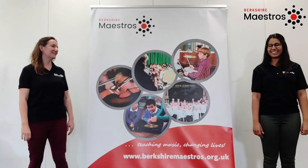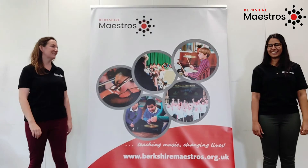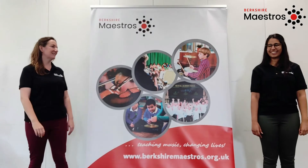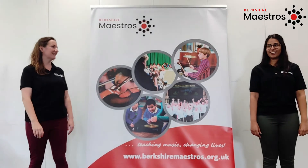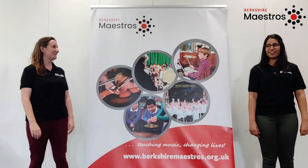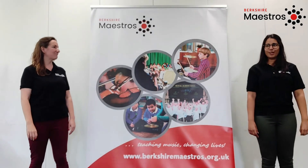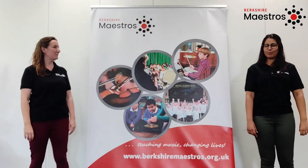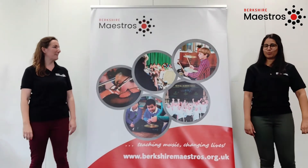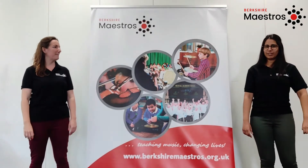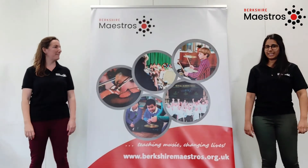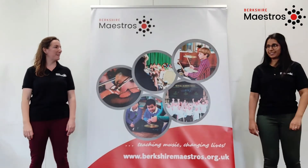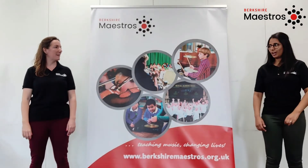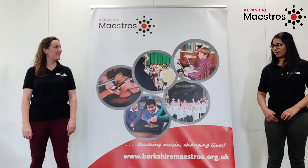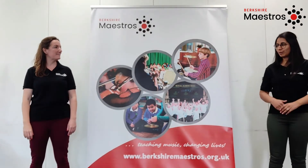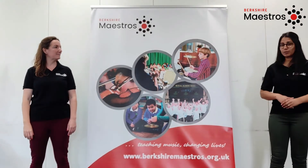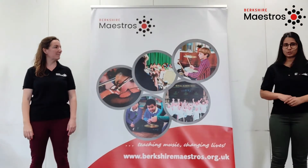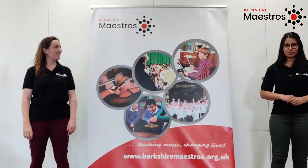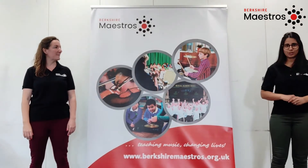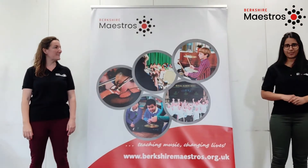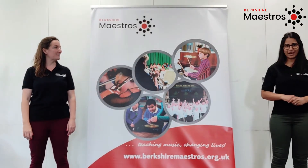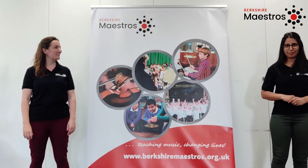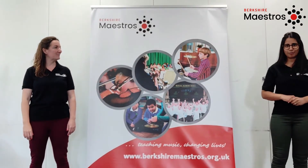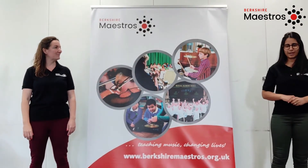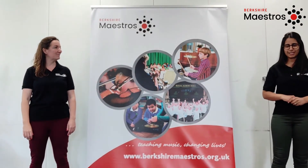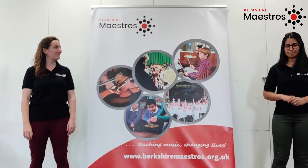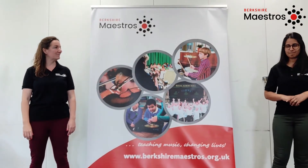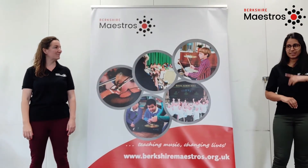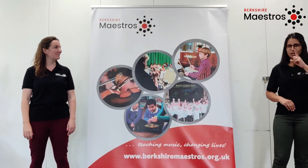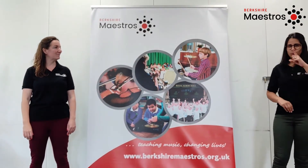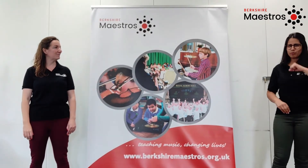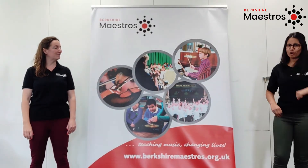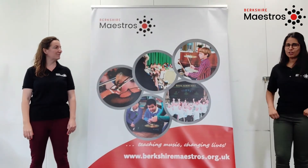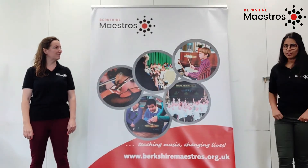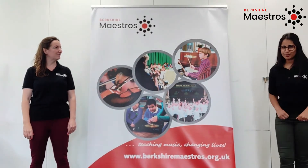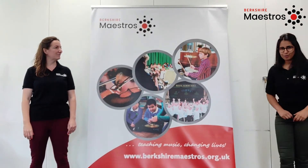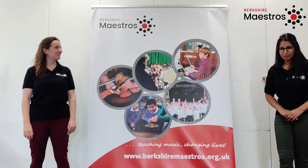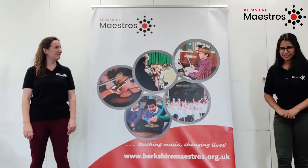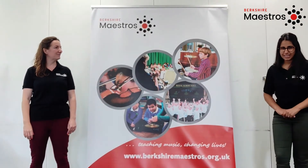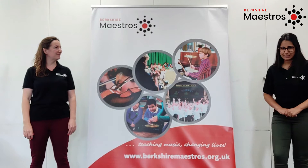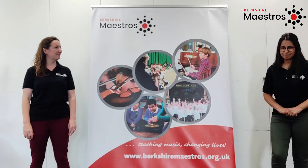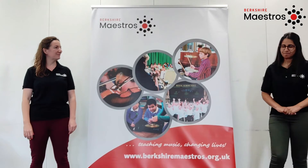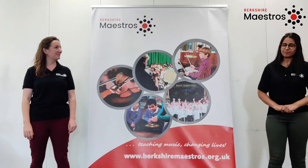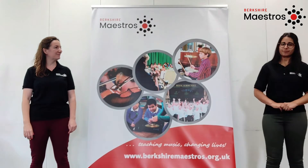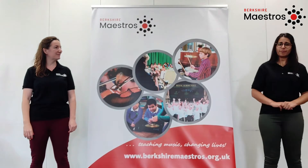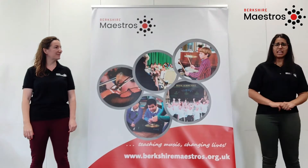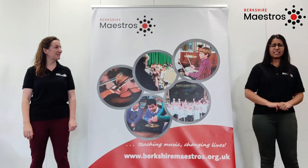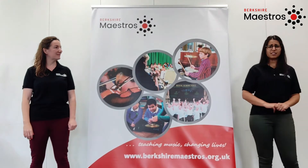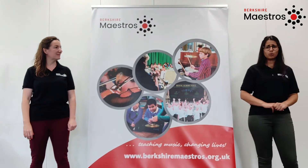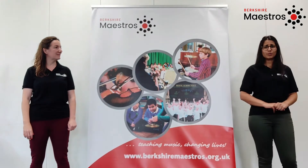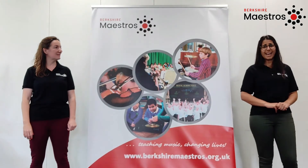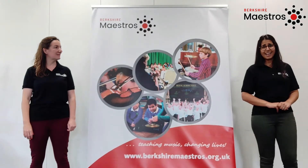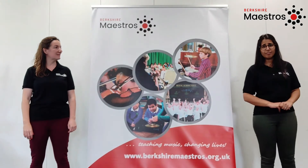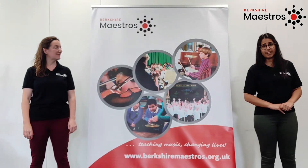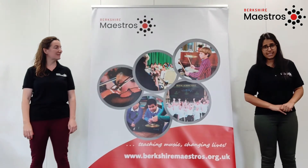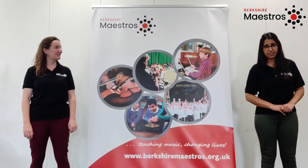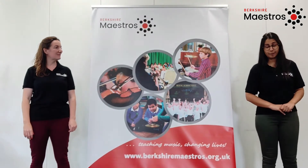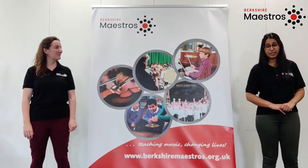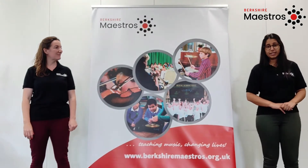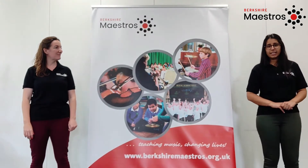Fantastic. Brilliant. Hopefully you all enjoy doing the alphabet. We've got another song today. And this is called Elevator.